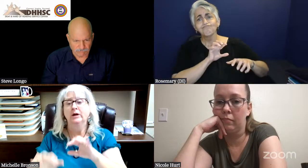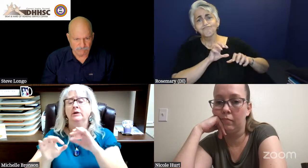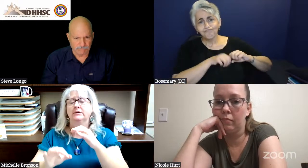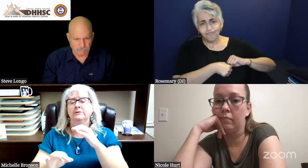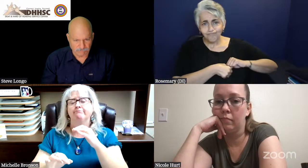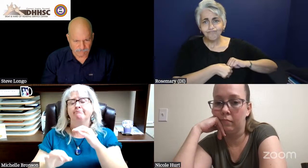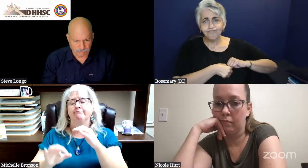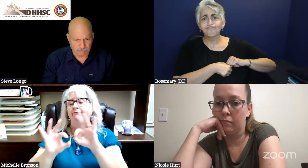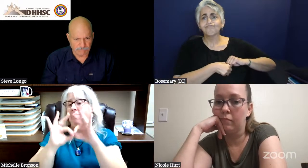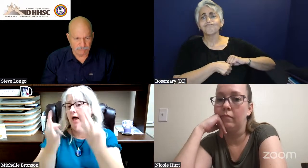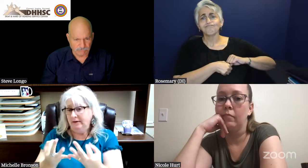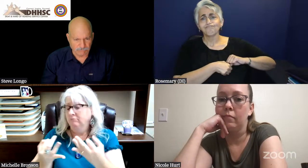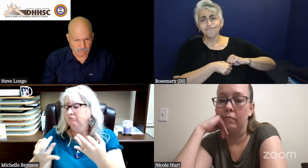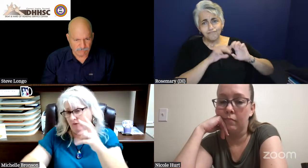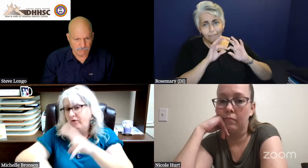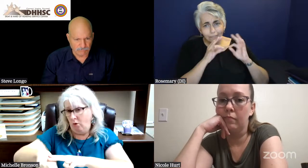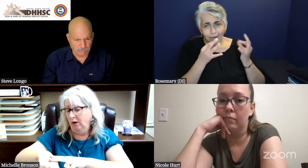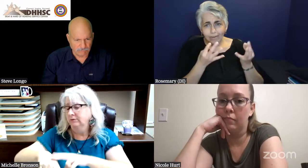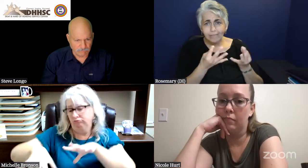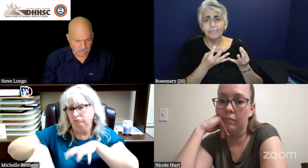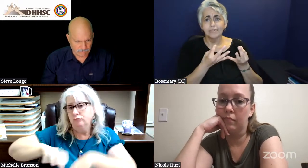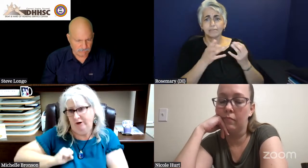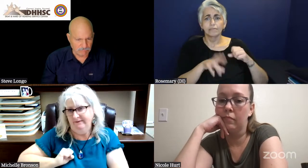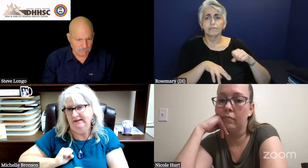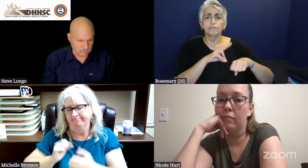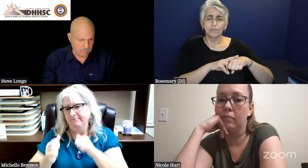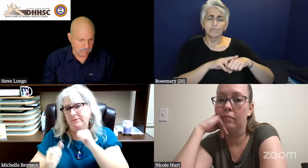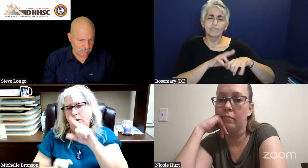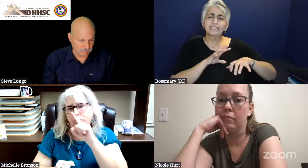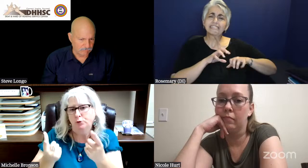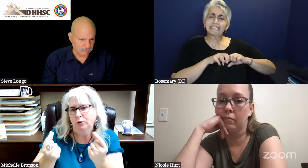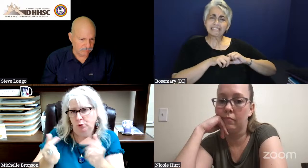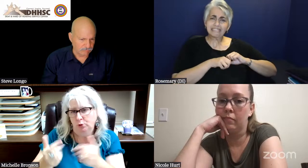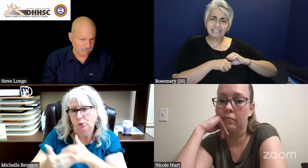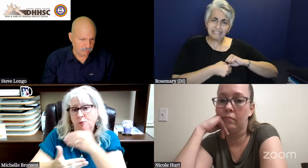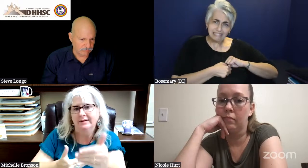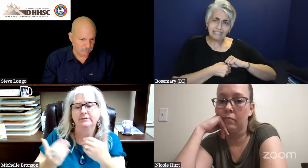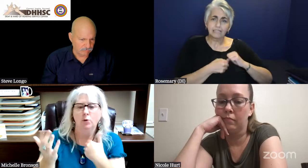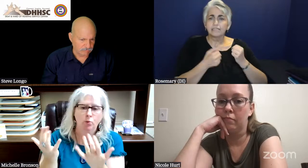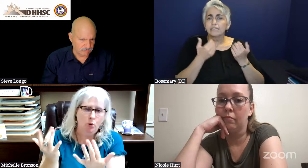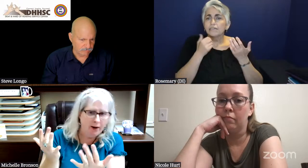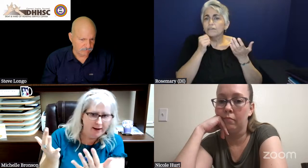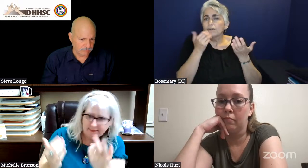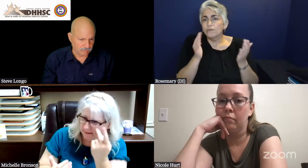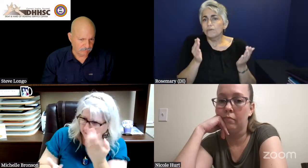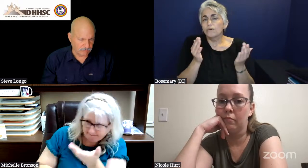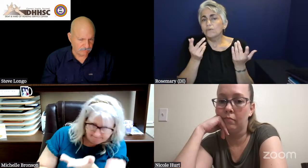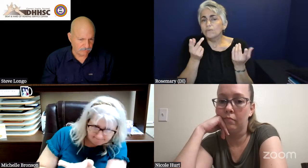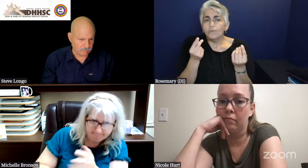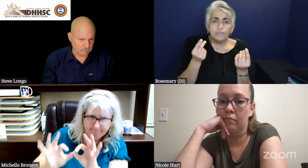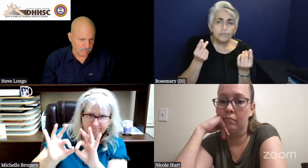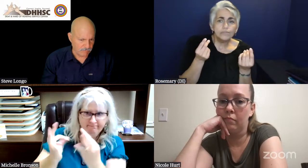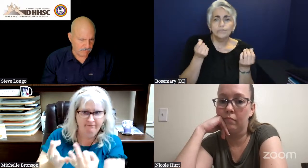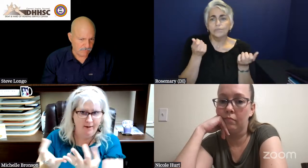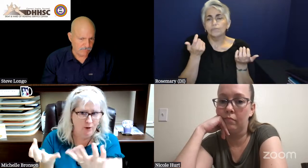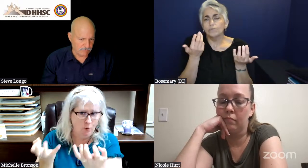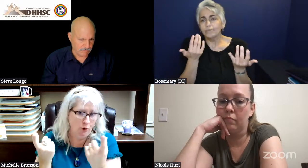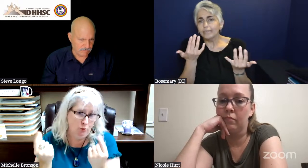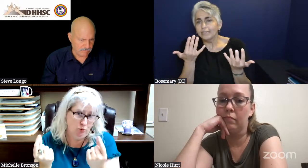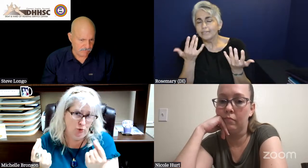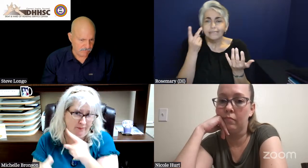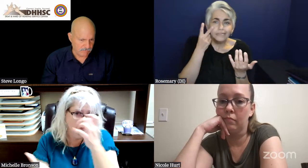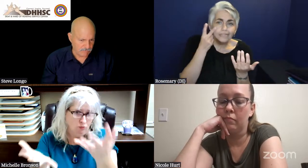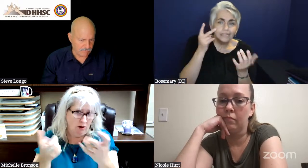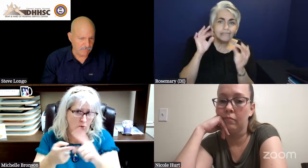all love her and are very, very heartbroken. We feel for her family. They are grieving, of course.